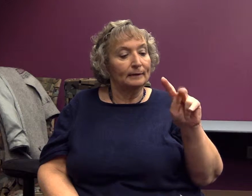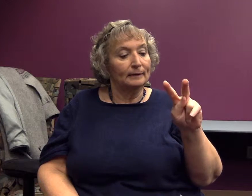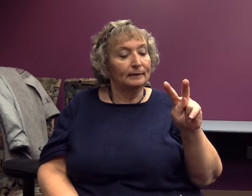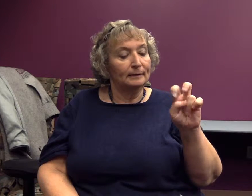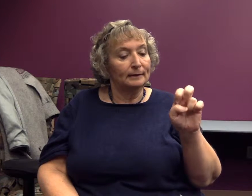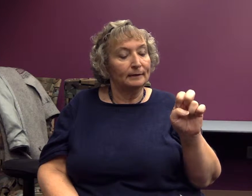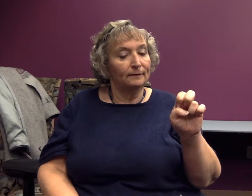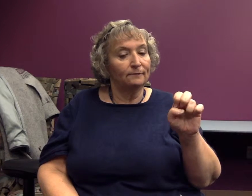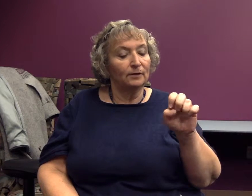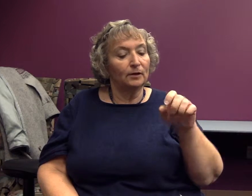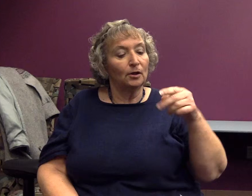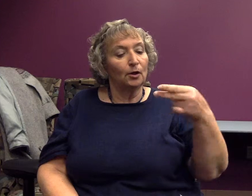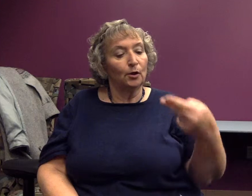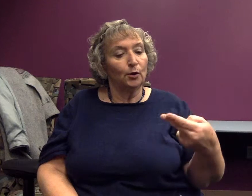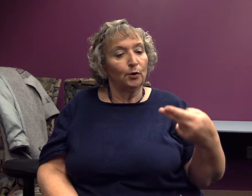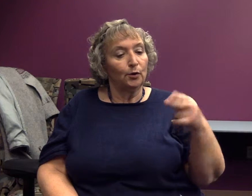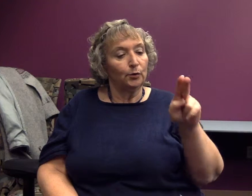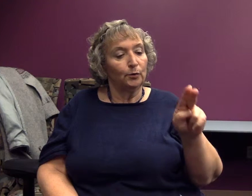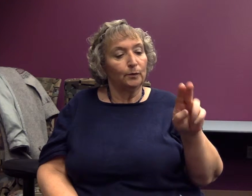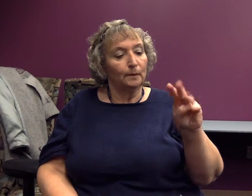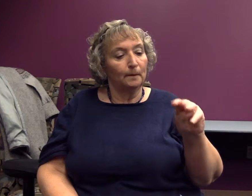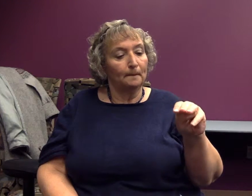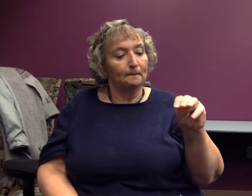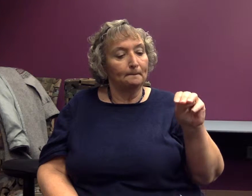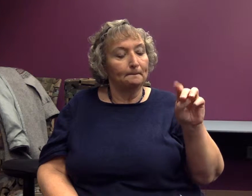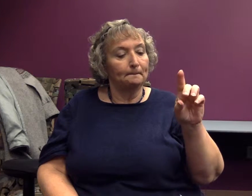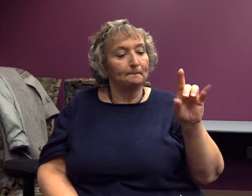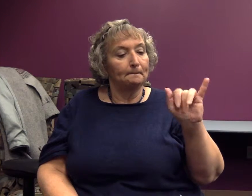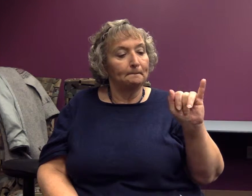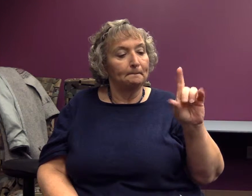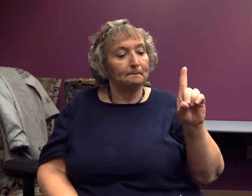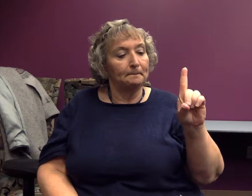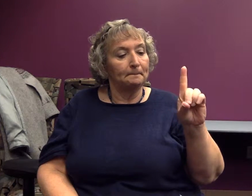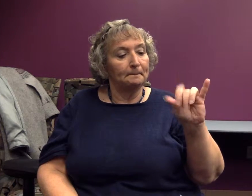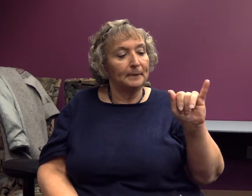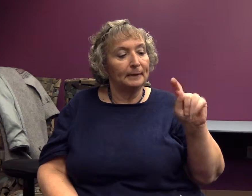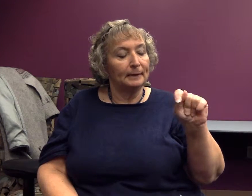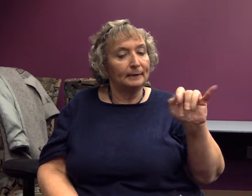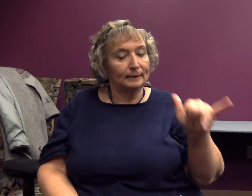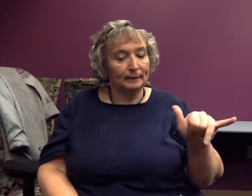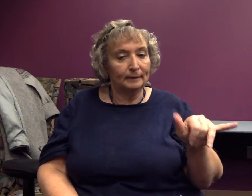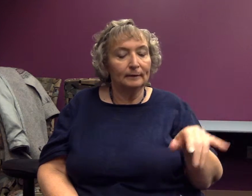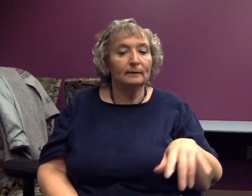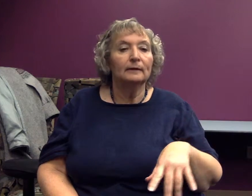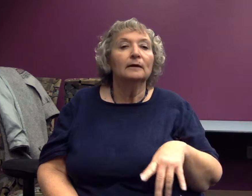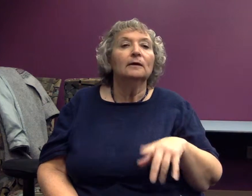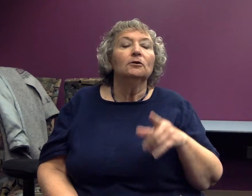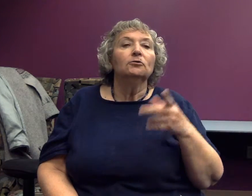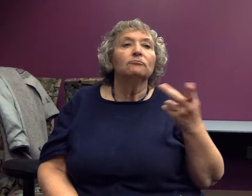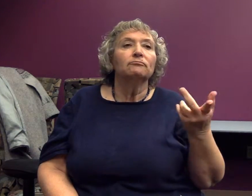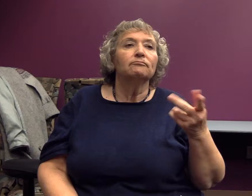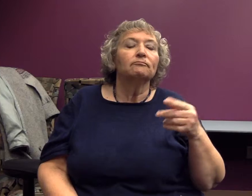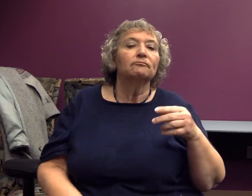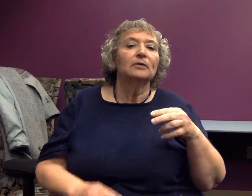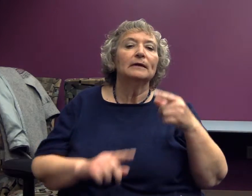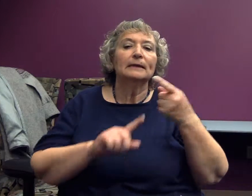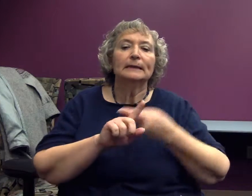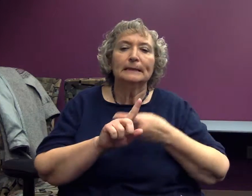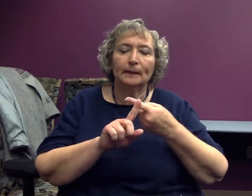much that air could really hold. Example, if I have this is my box of air. Okay? This box of air